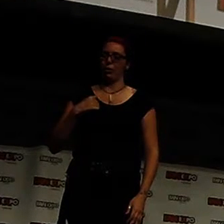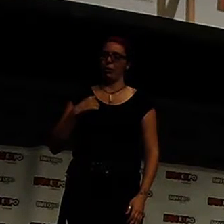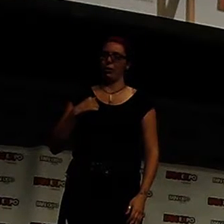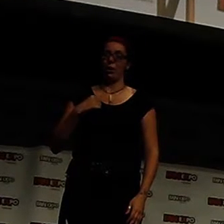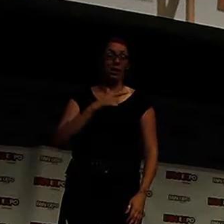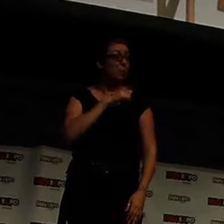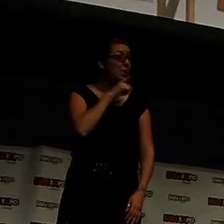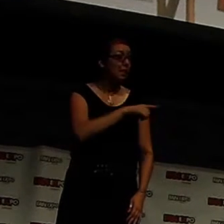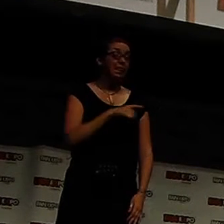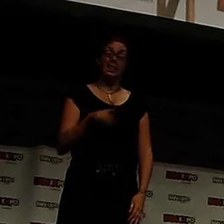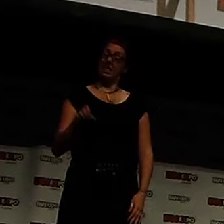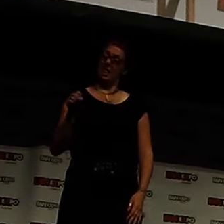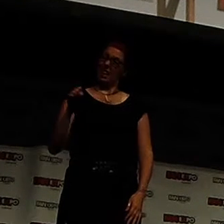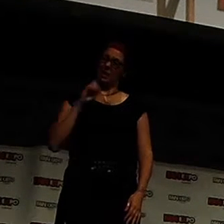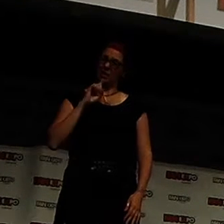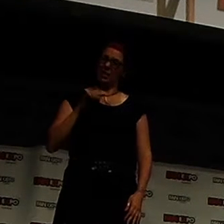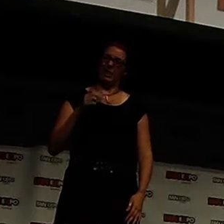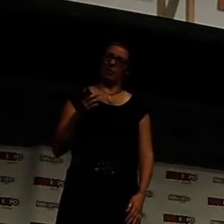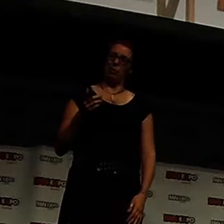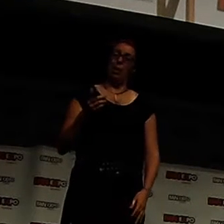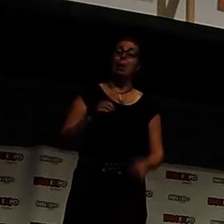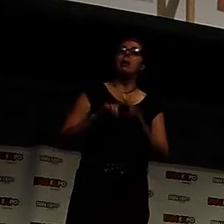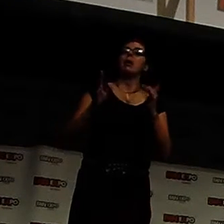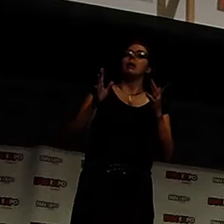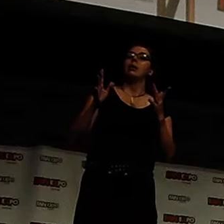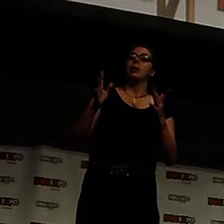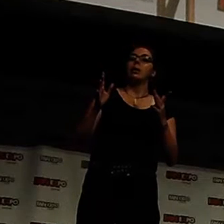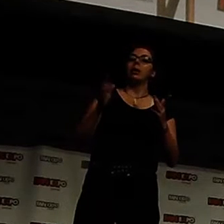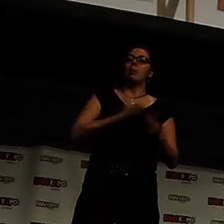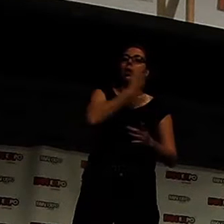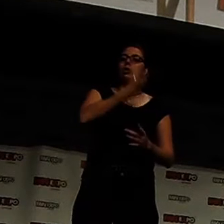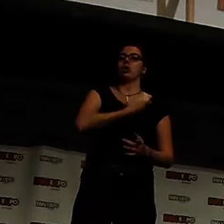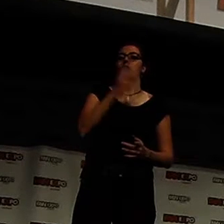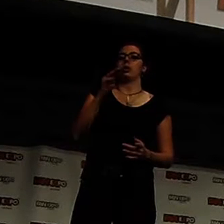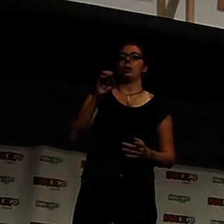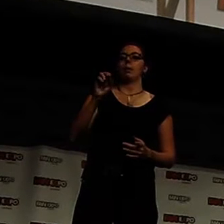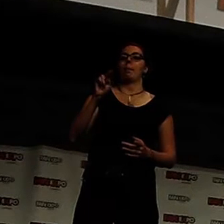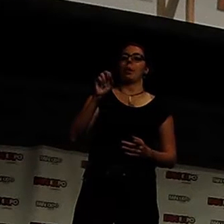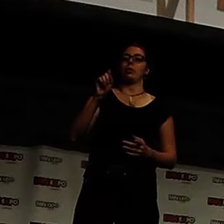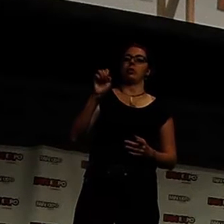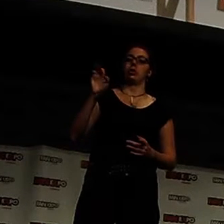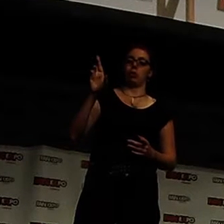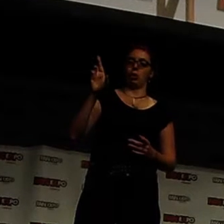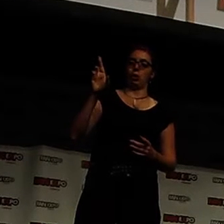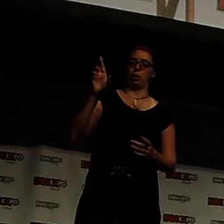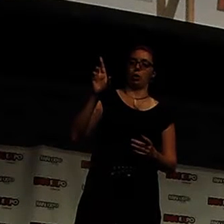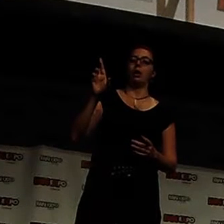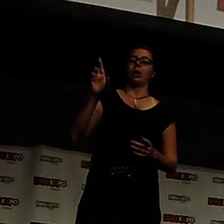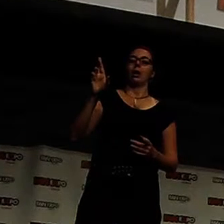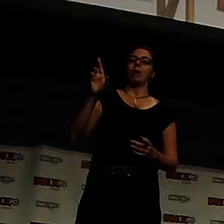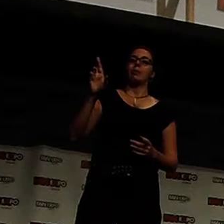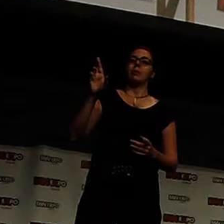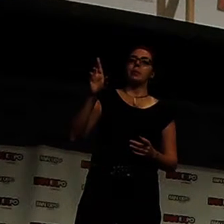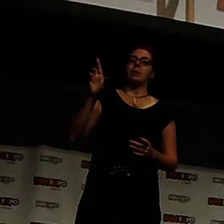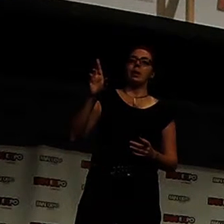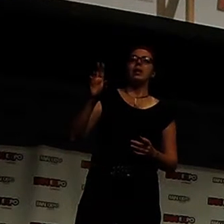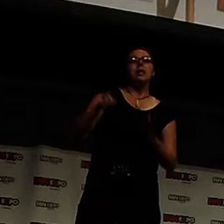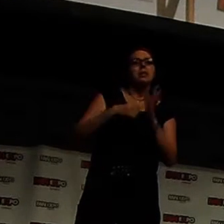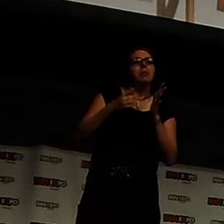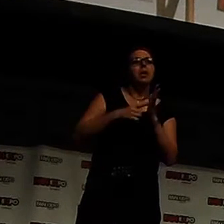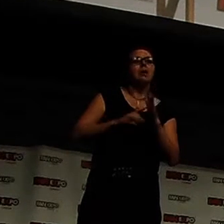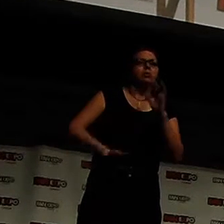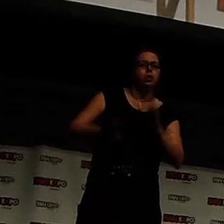But you would have really funny conversations like, hey, Mummy from the Orient Express, like, so what are you going to go for lunch? You